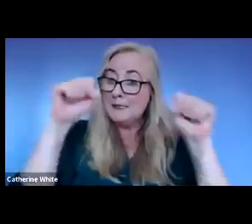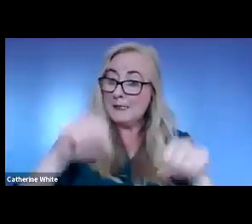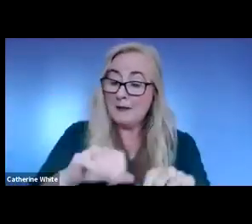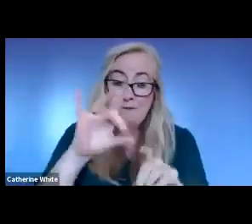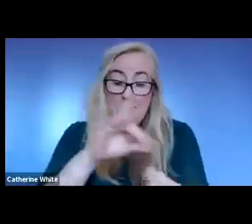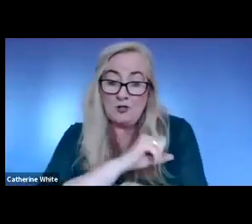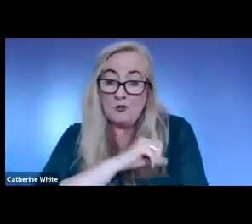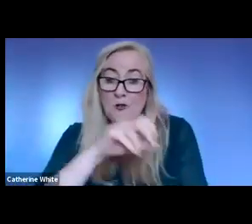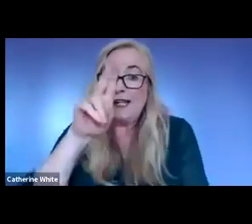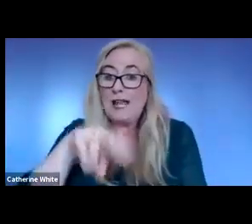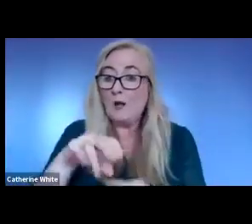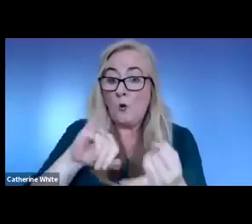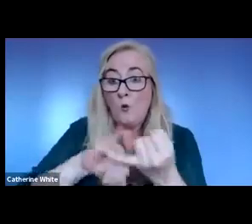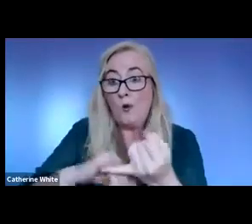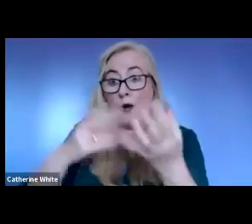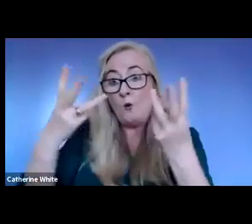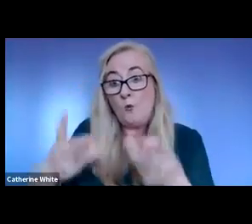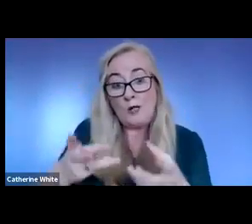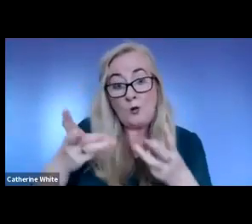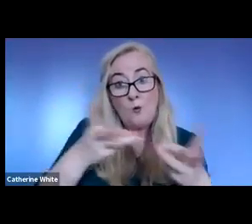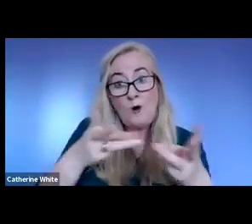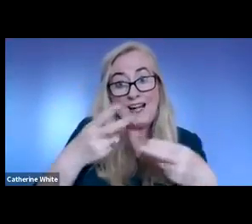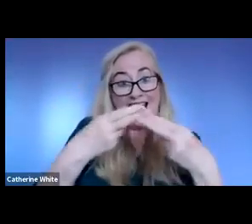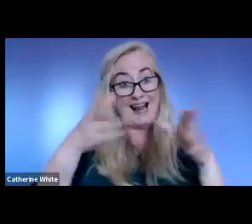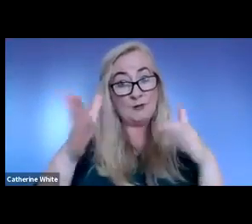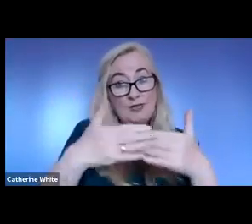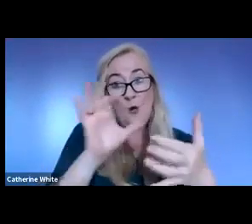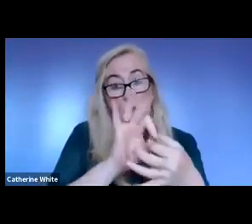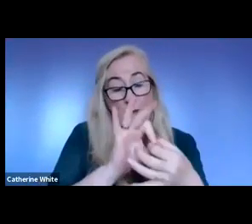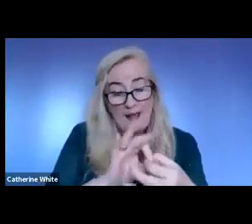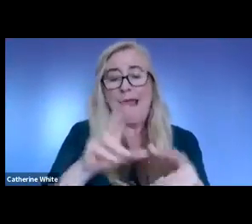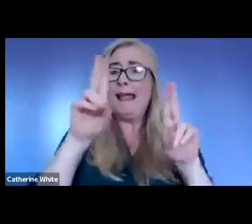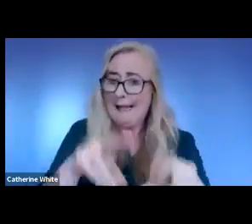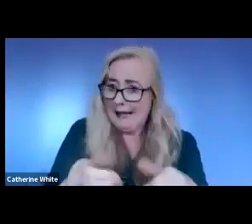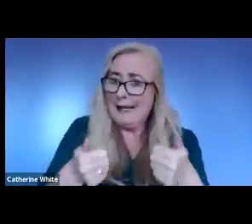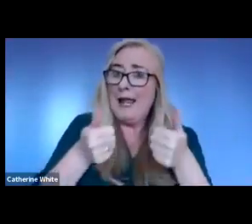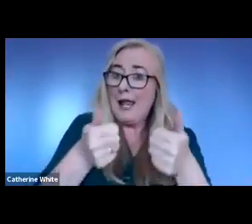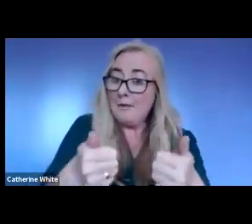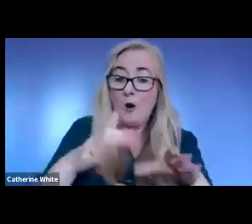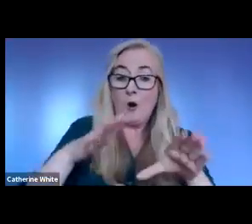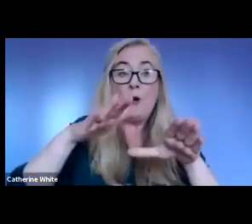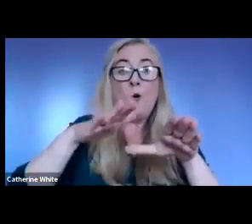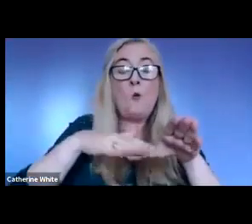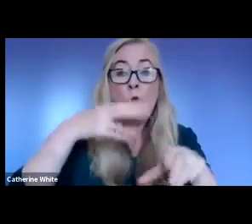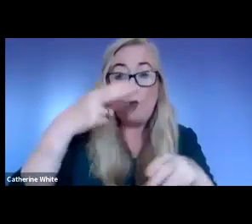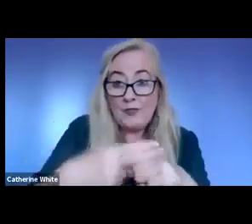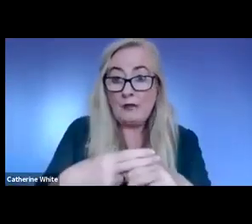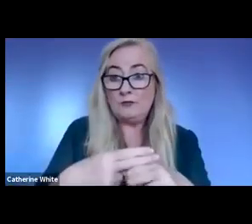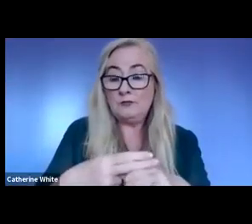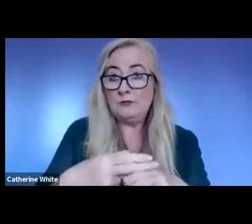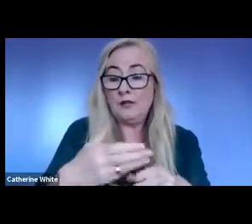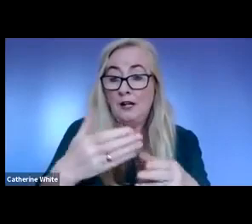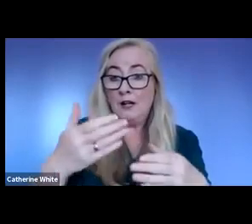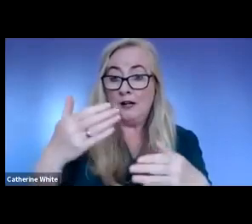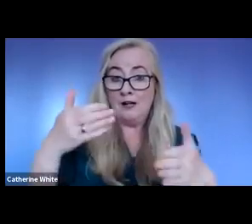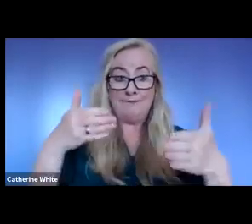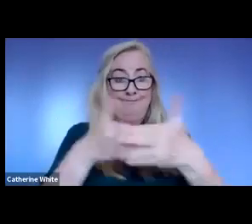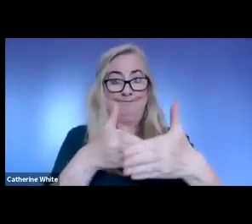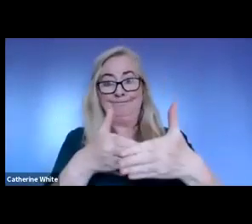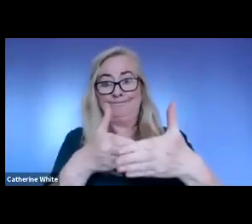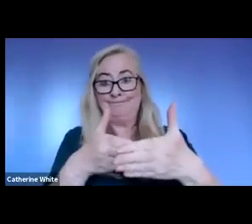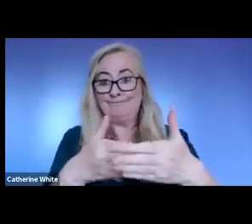activate people who want to work outside of the home to actually be able to do that without being presented with this barrier